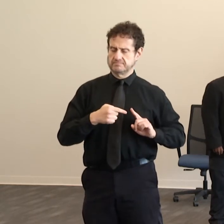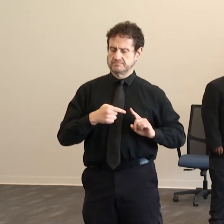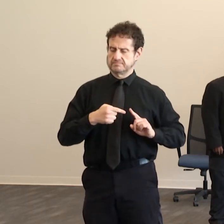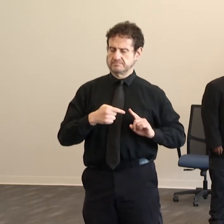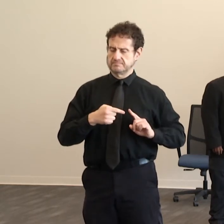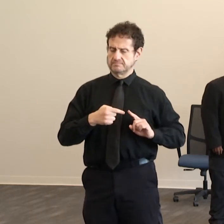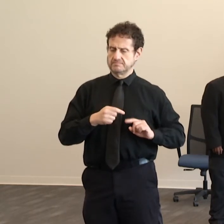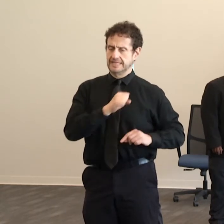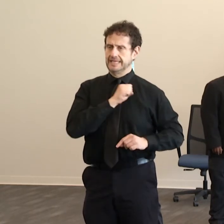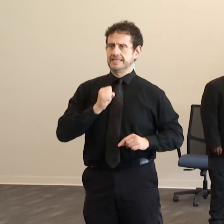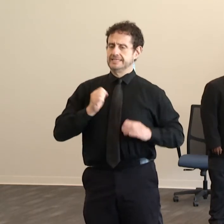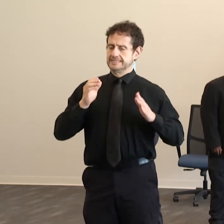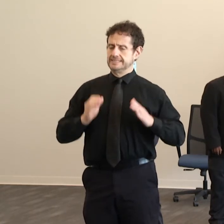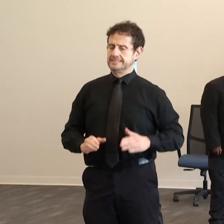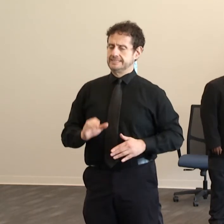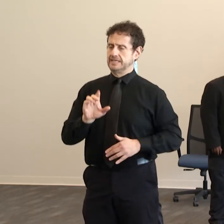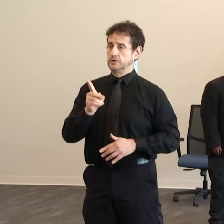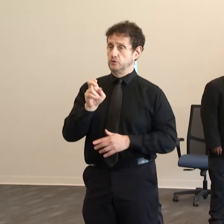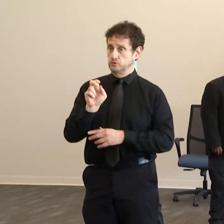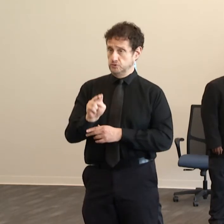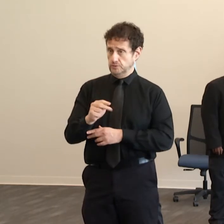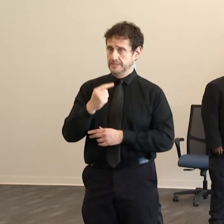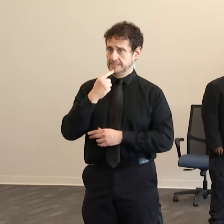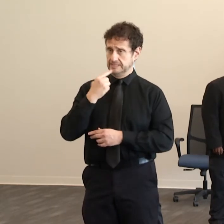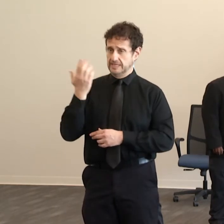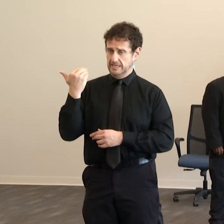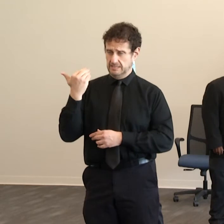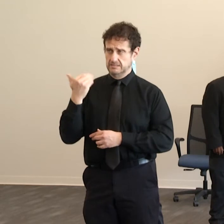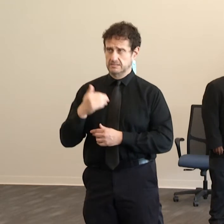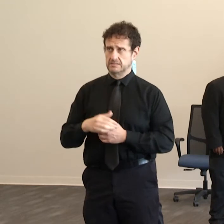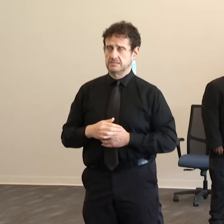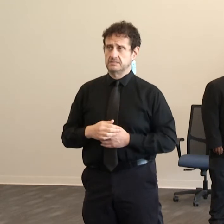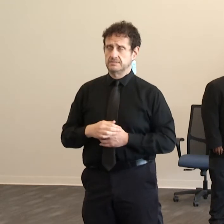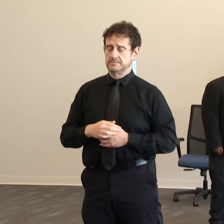what Senator Durbin had said